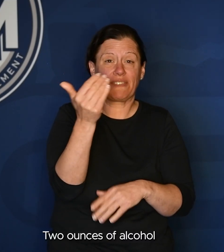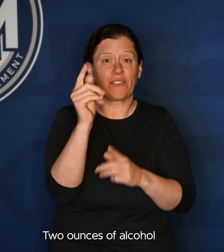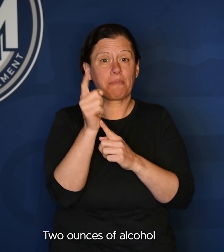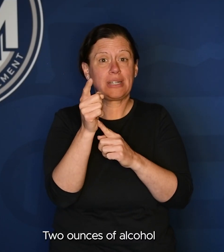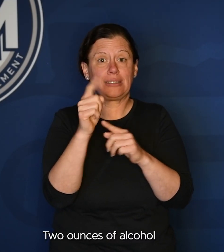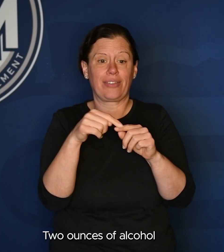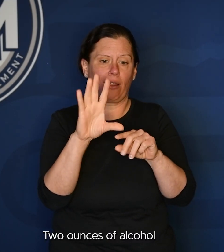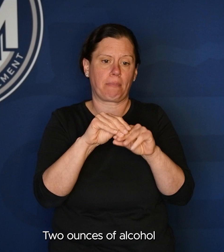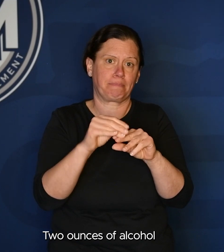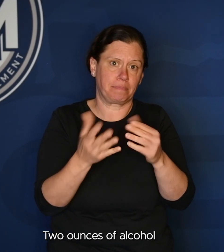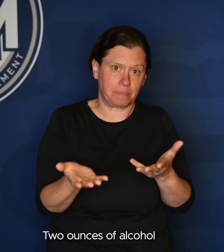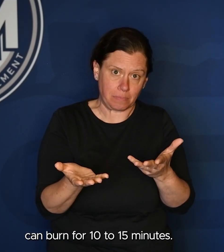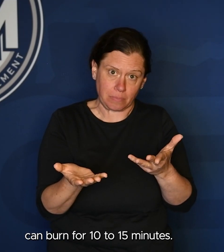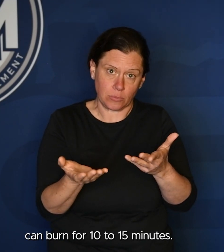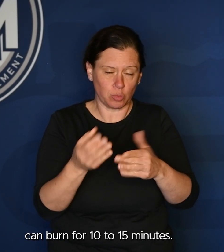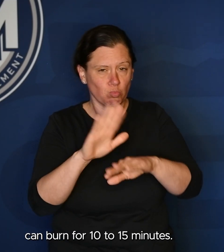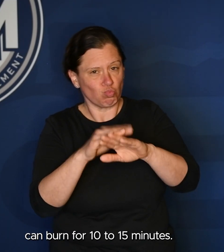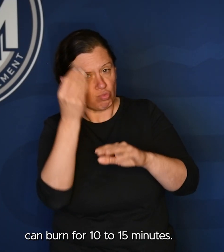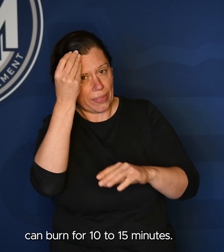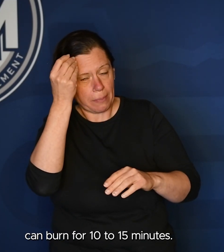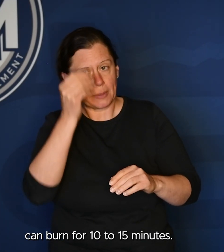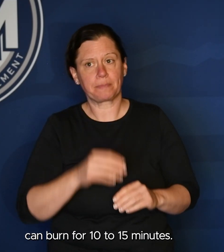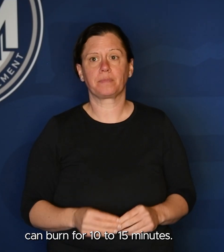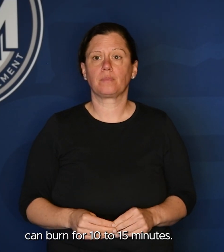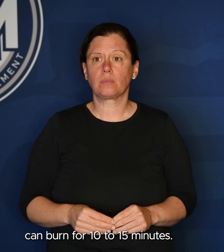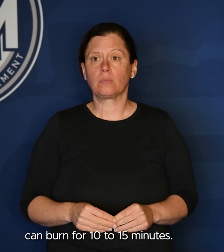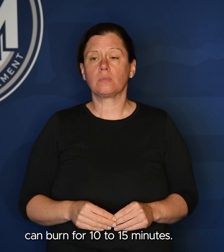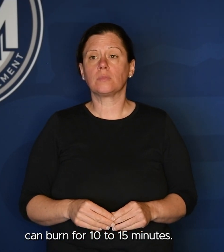2 ounces of alcohol can burn for 10 to 15 minutes.